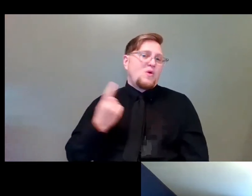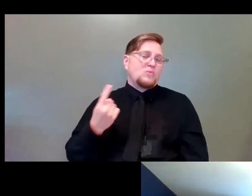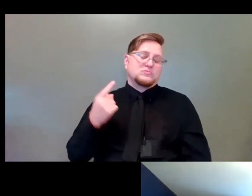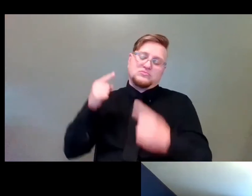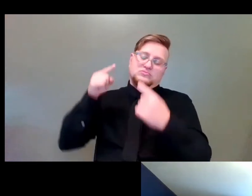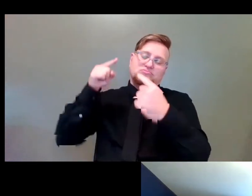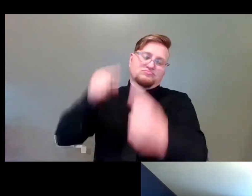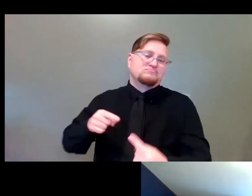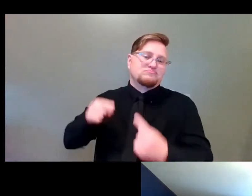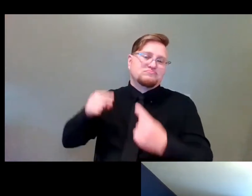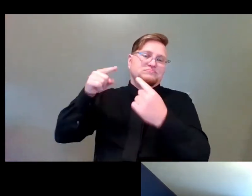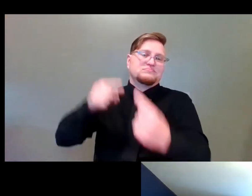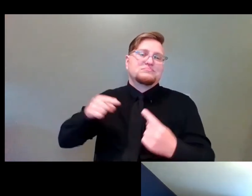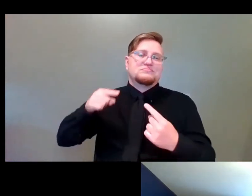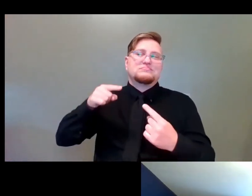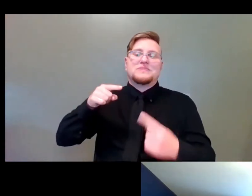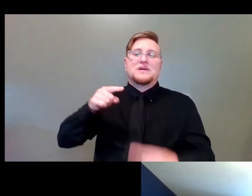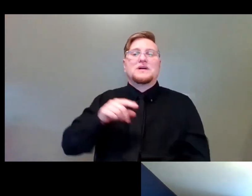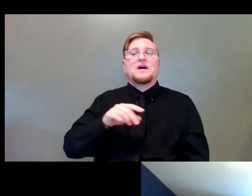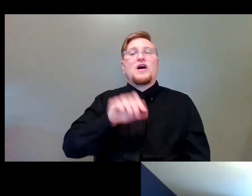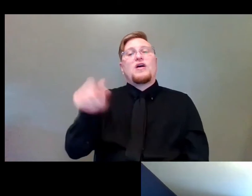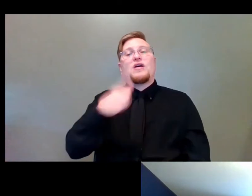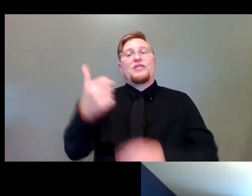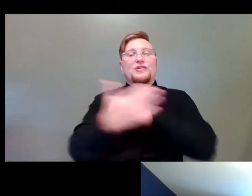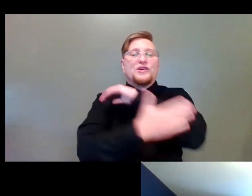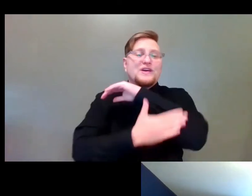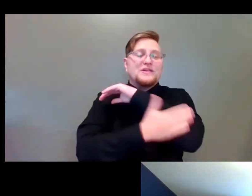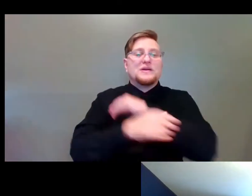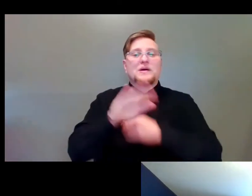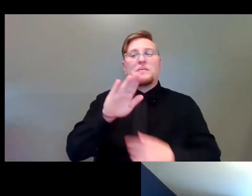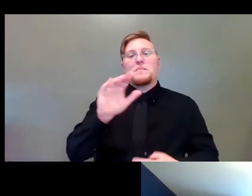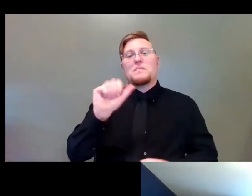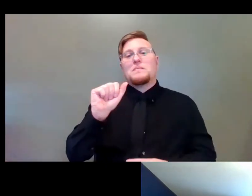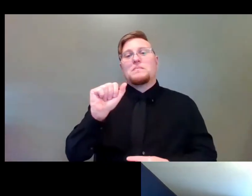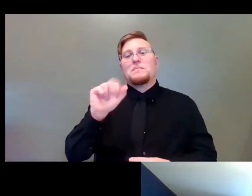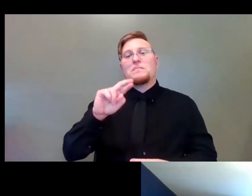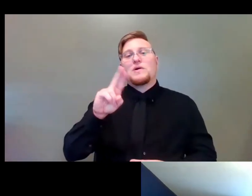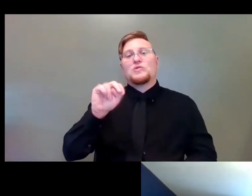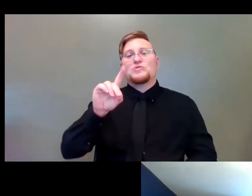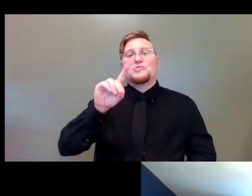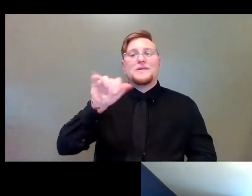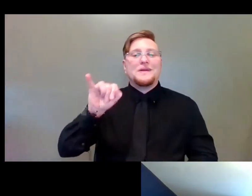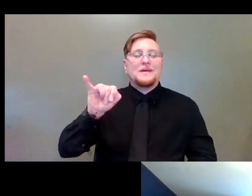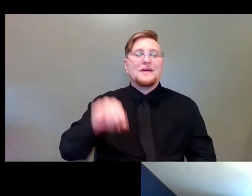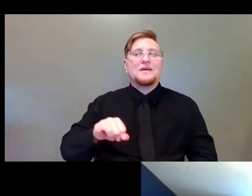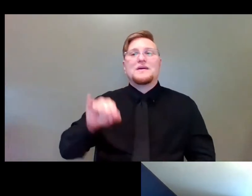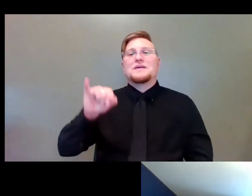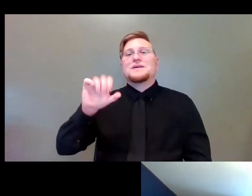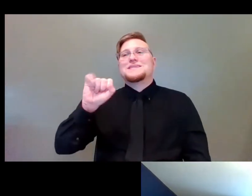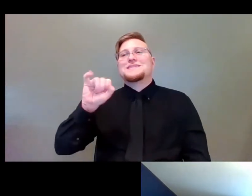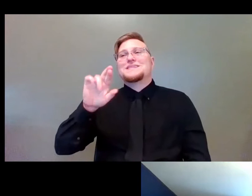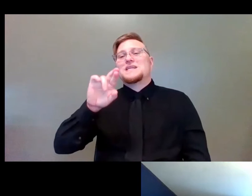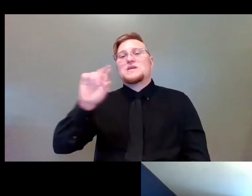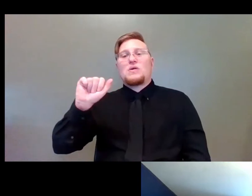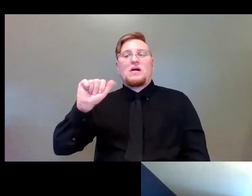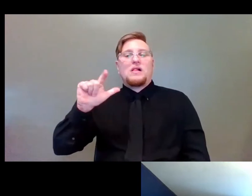in Burundi and Sierra Leone and Costa Rica and really every country of the world, people are